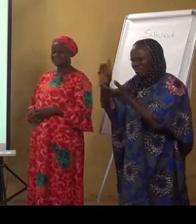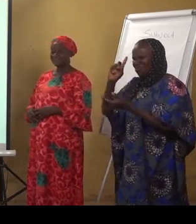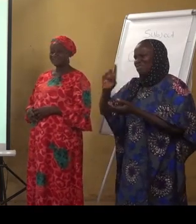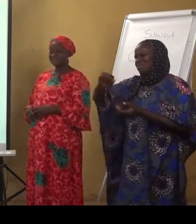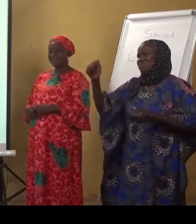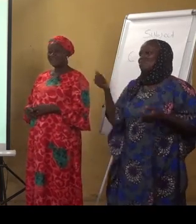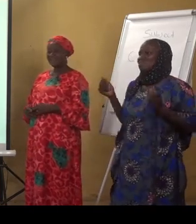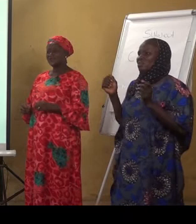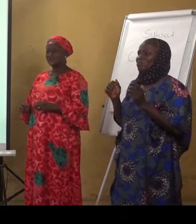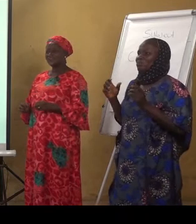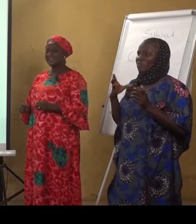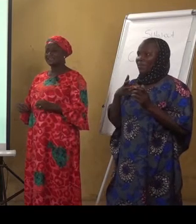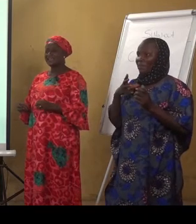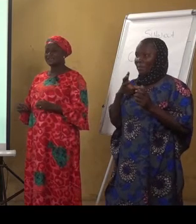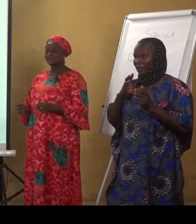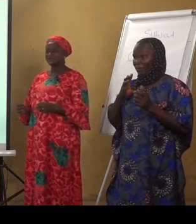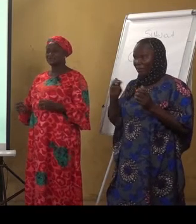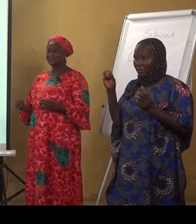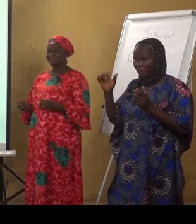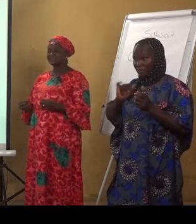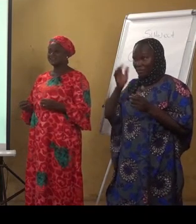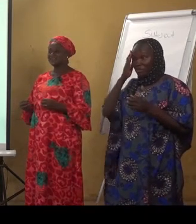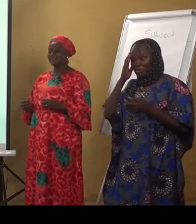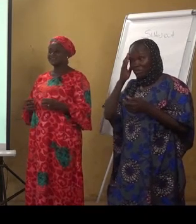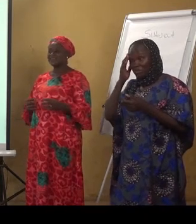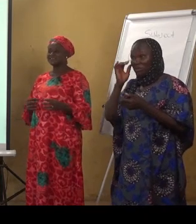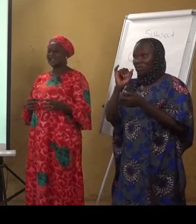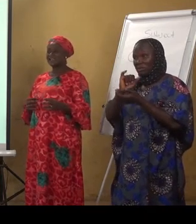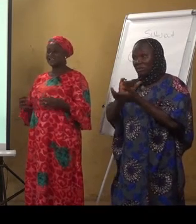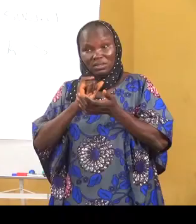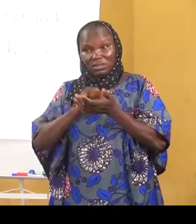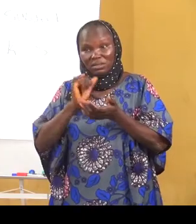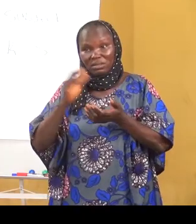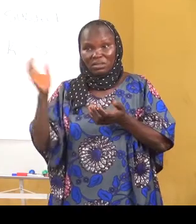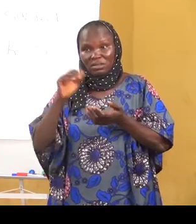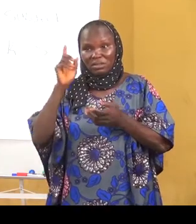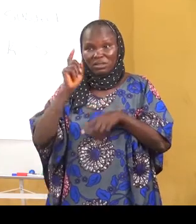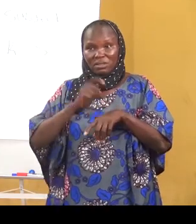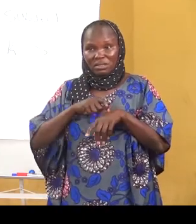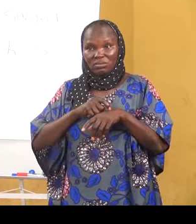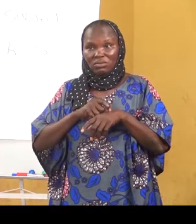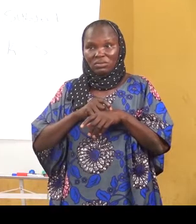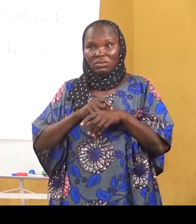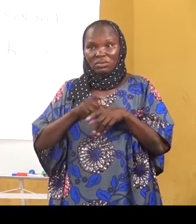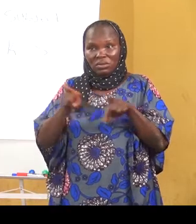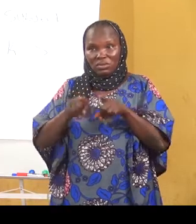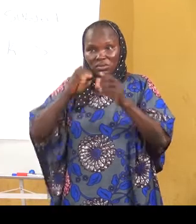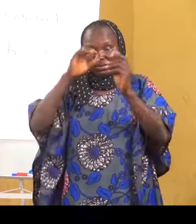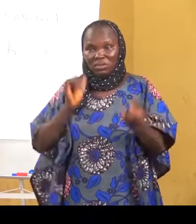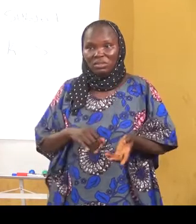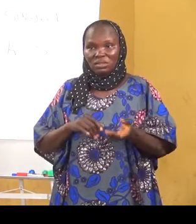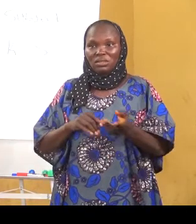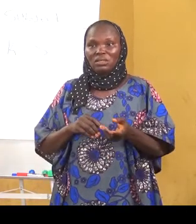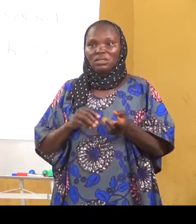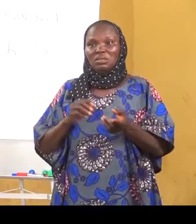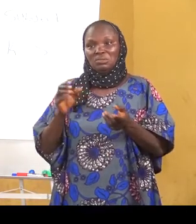And I know there are times you students, if friends are into conflict, some of you will just pack sand